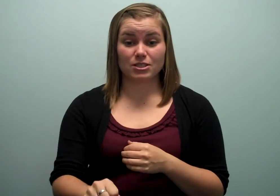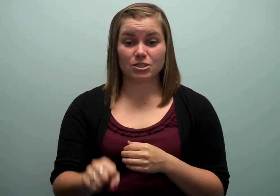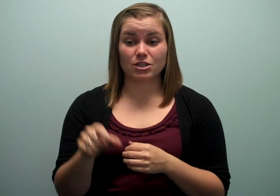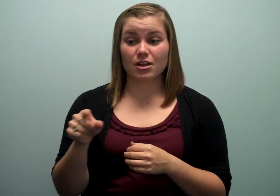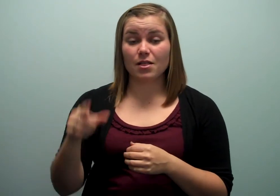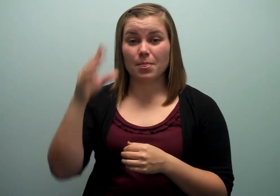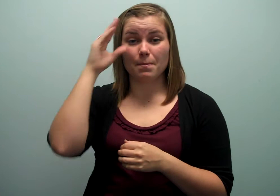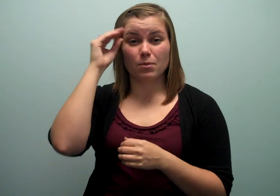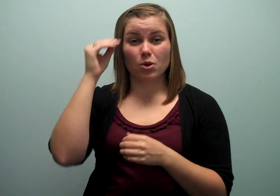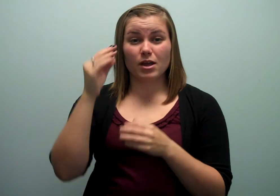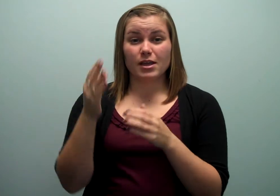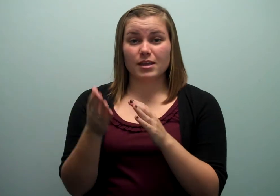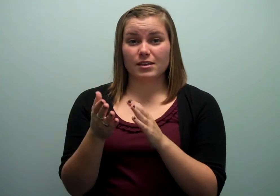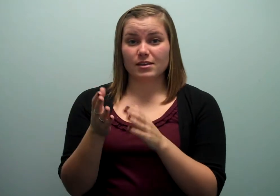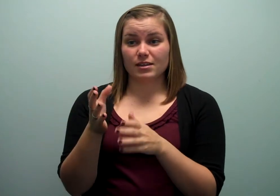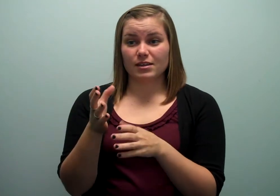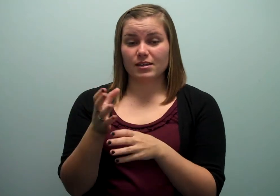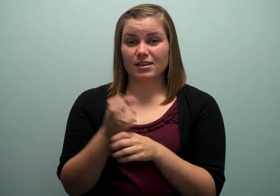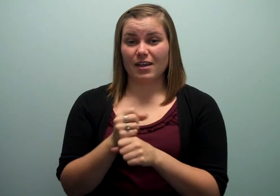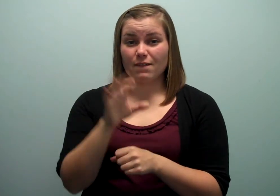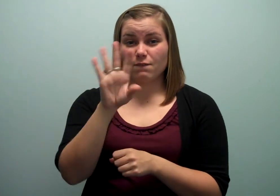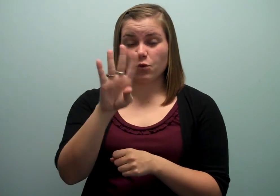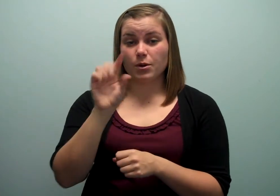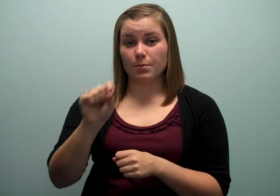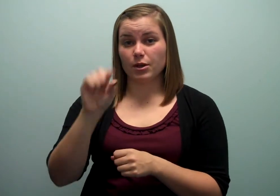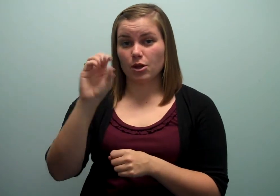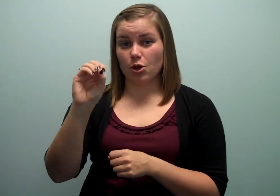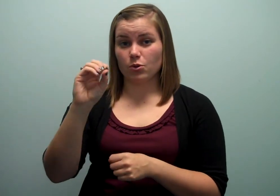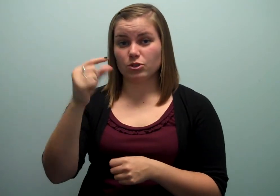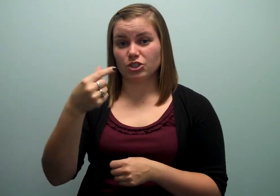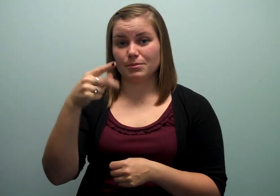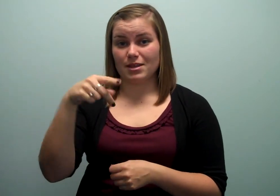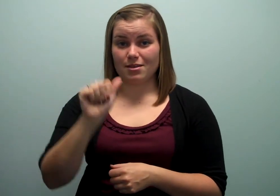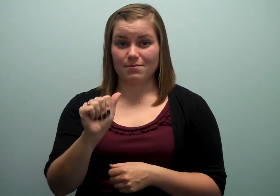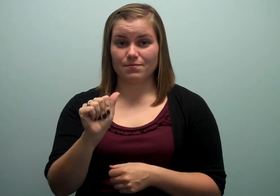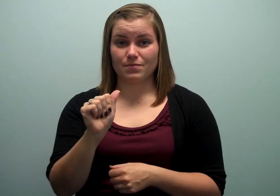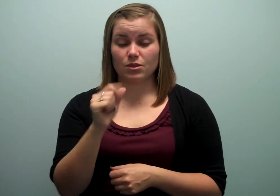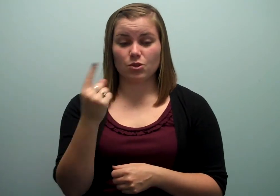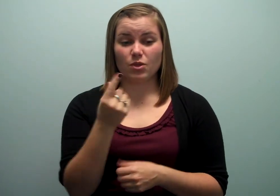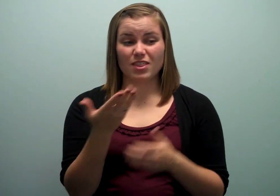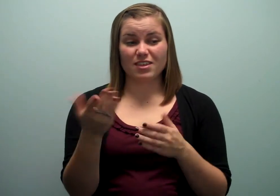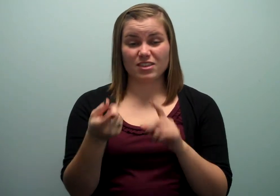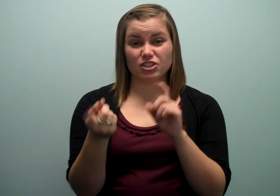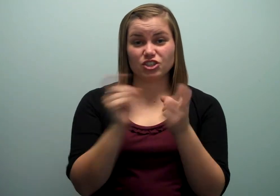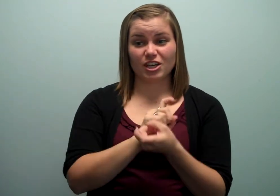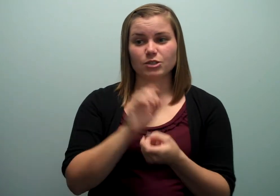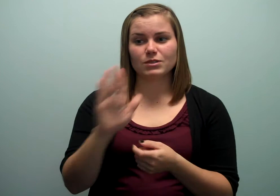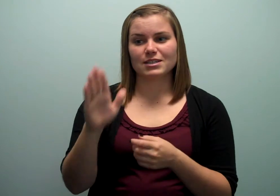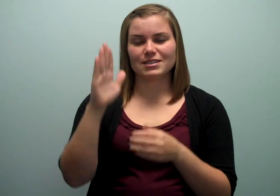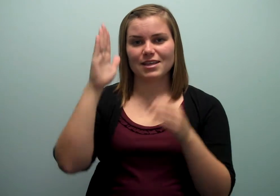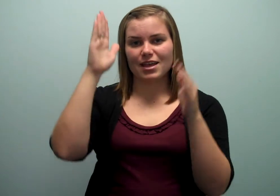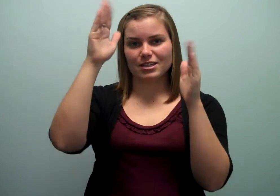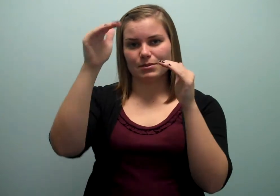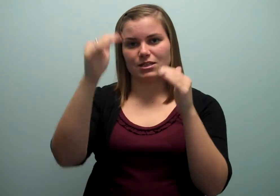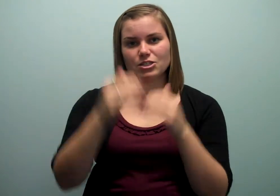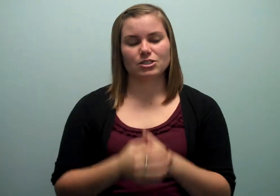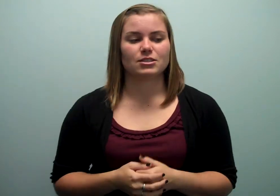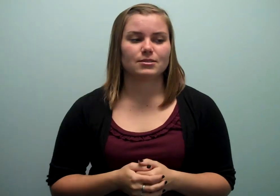a 4.0 grade point average. The only thing that had changed were his expectations.